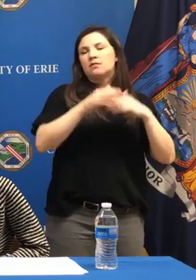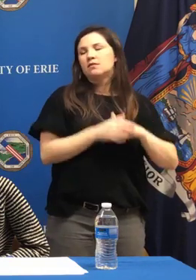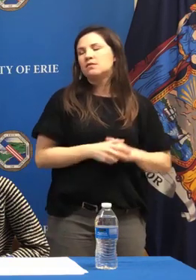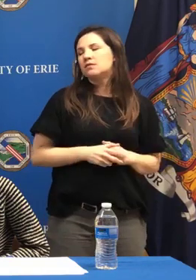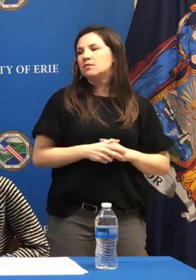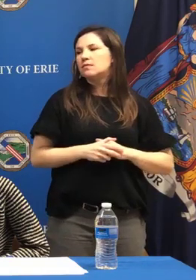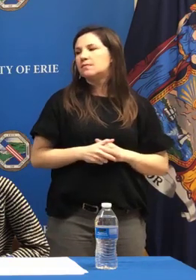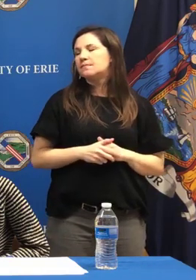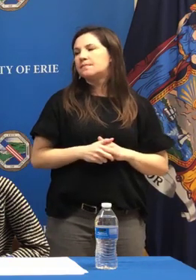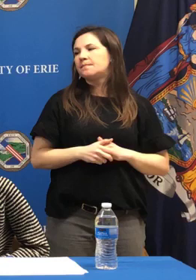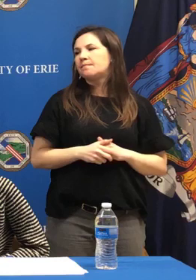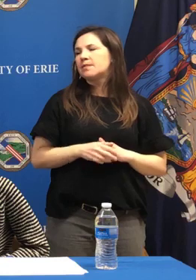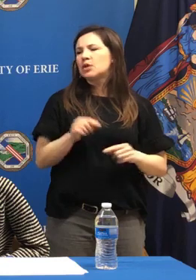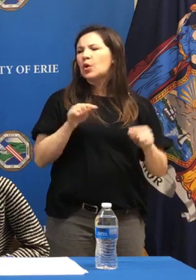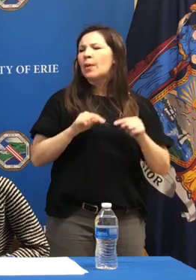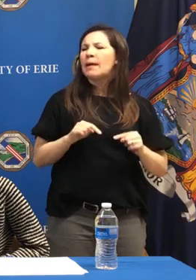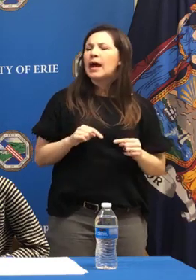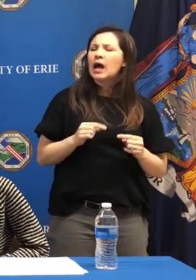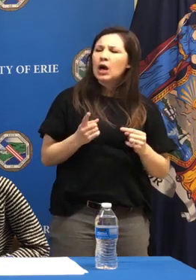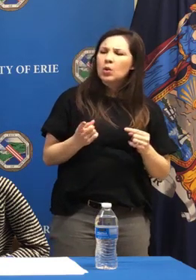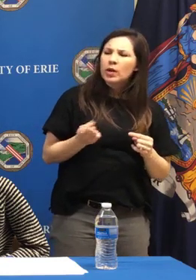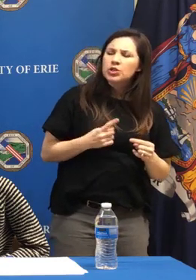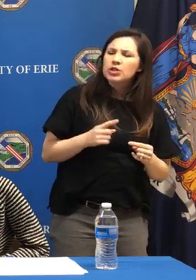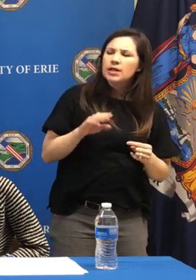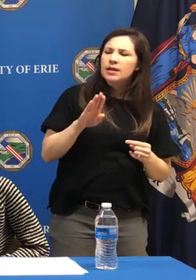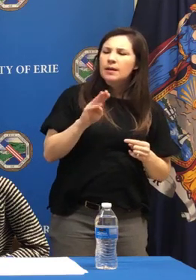Going back, Mike Baggerman, do you have another question?